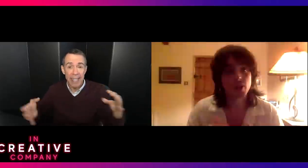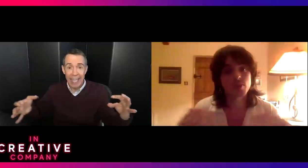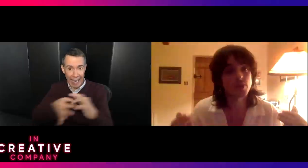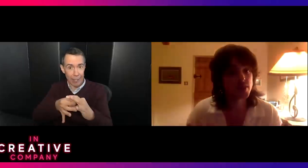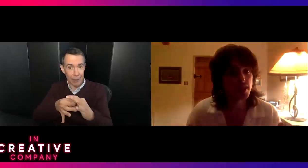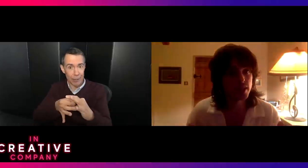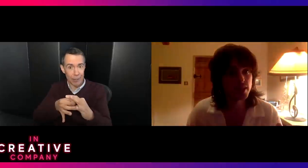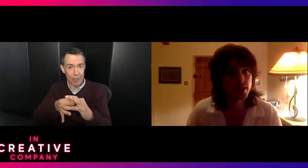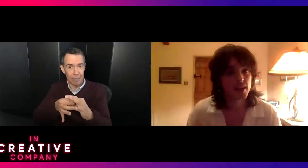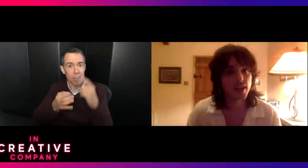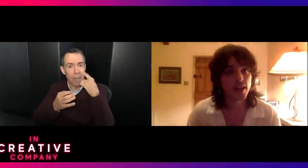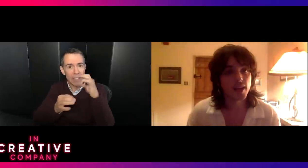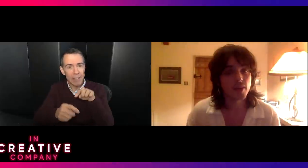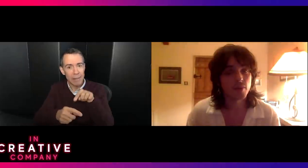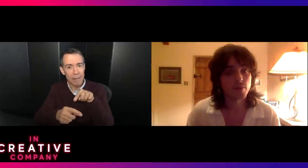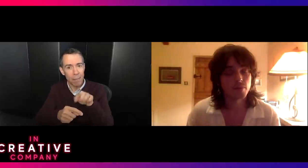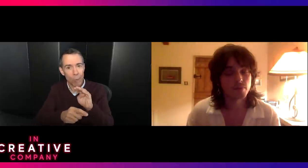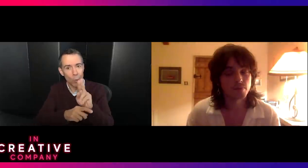connection with music.